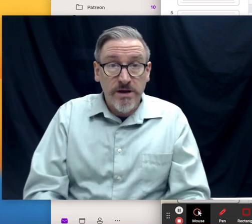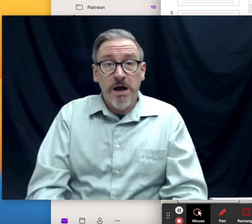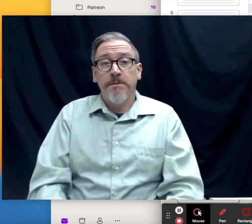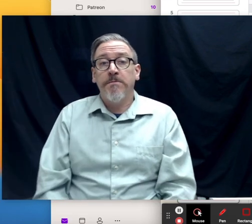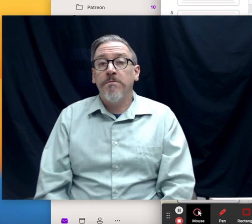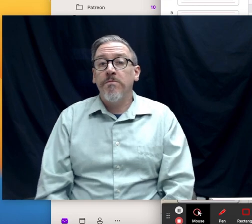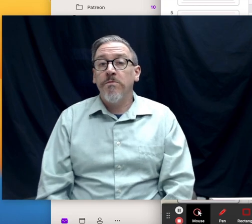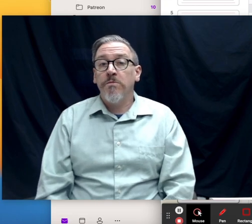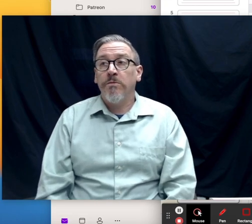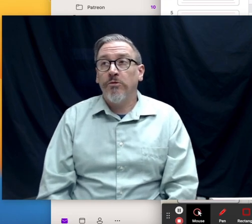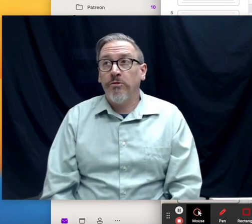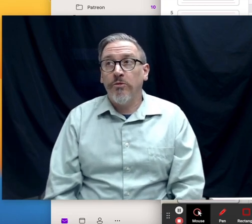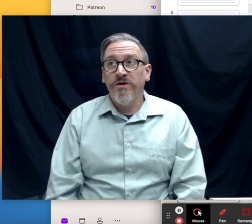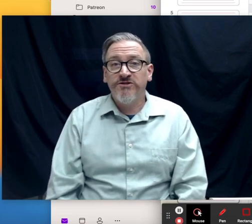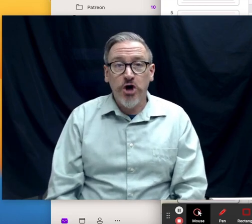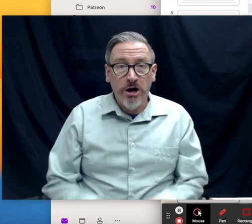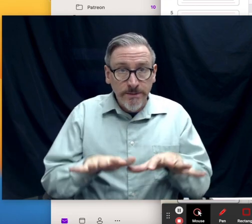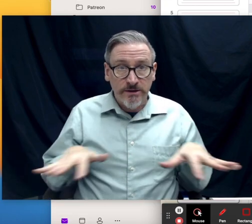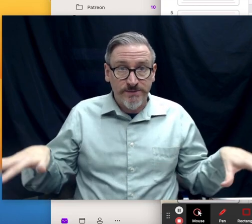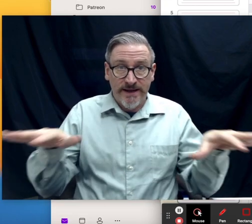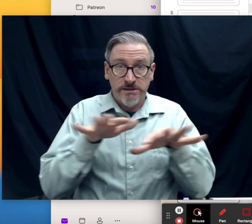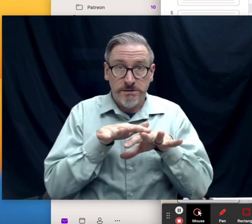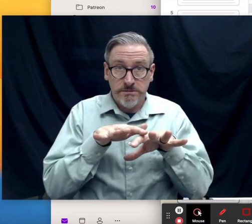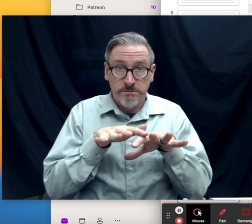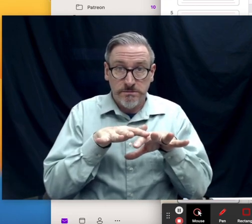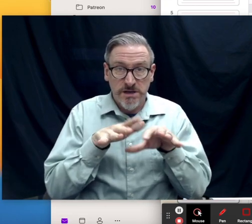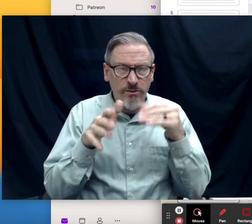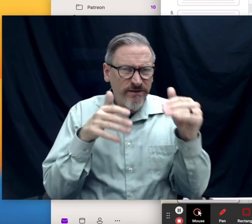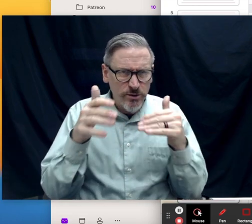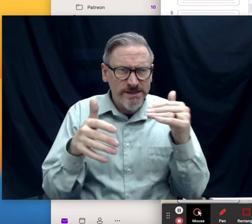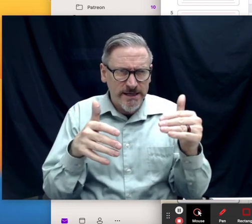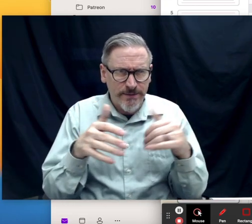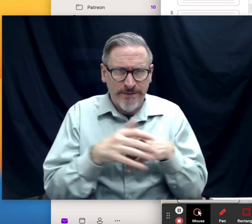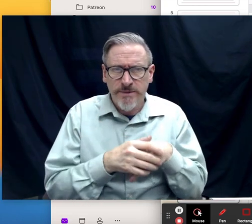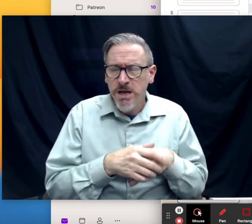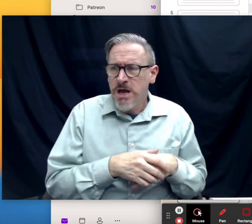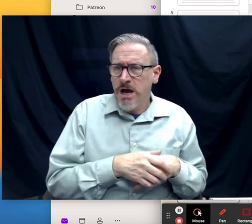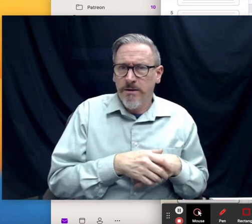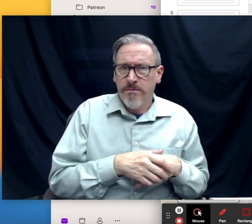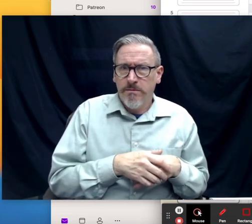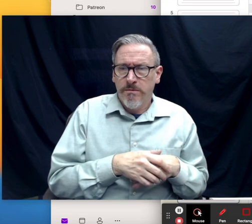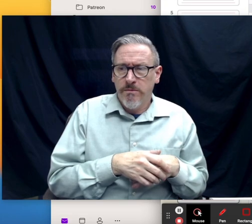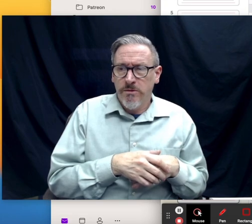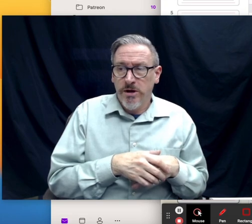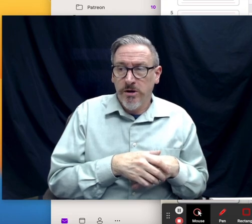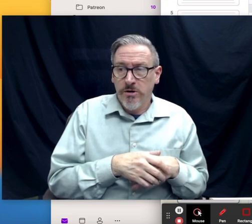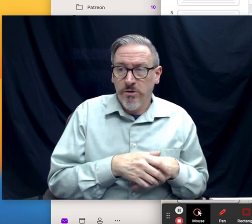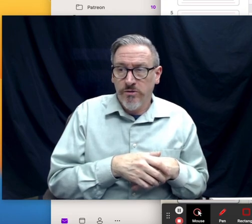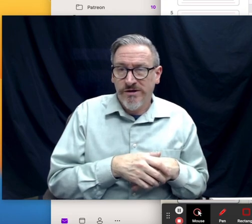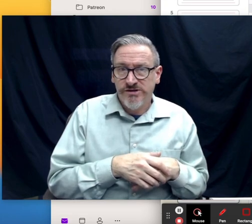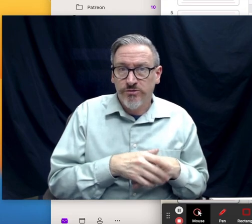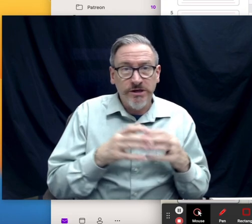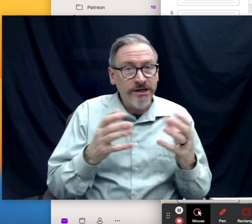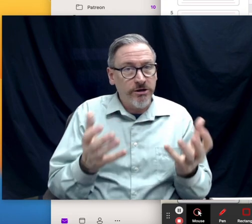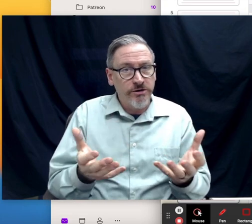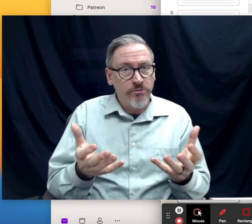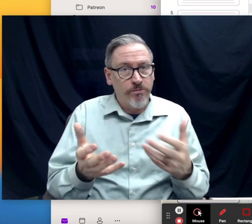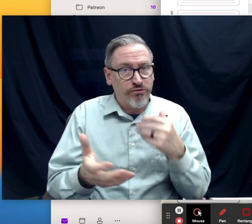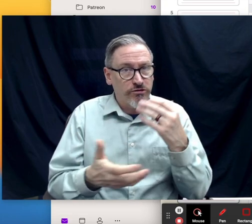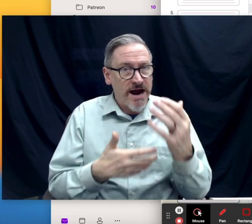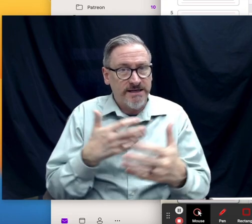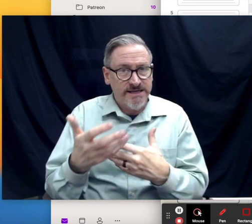pickup. We've talked about space. We've used it a bit. Um, there's a really